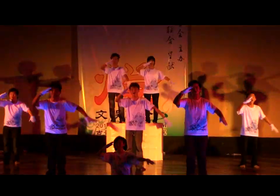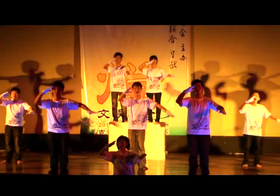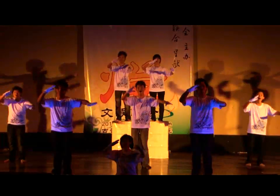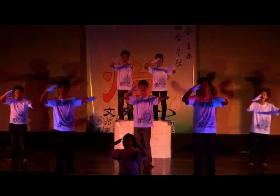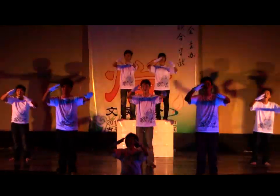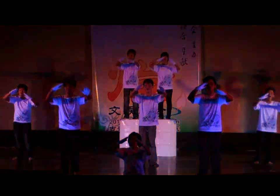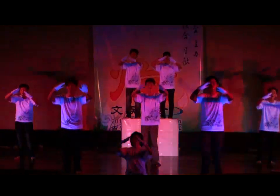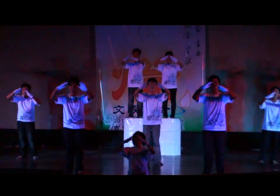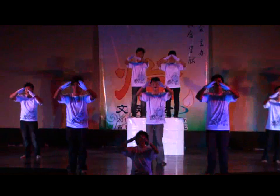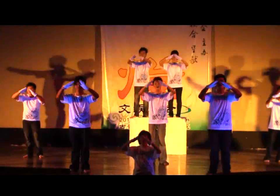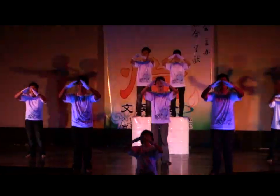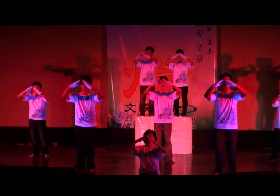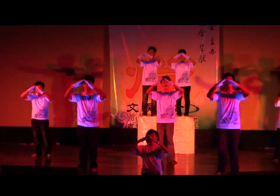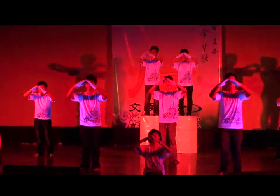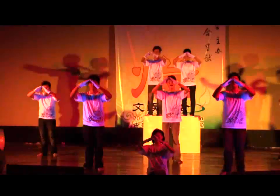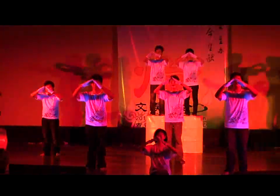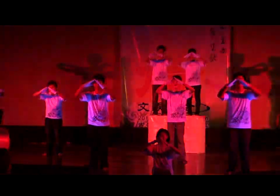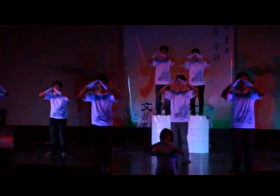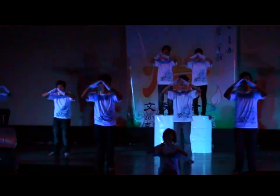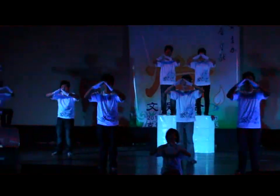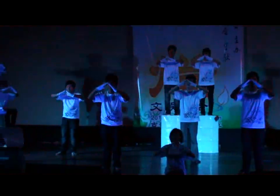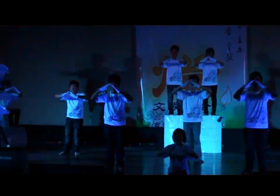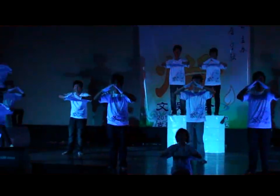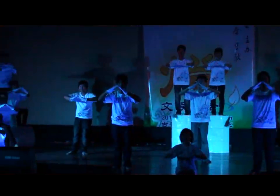home